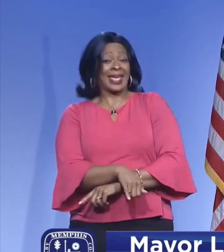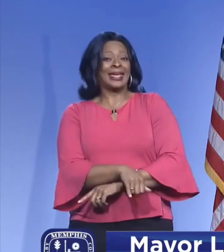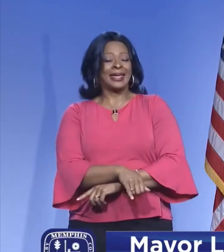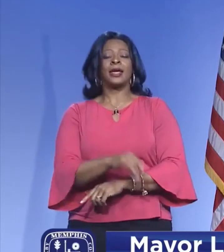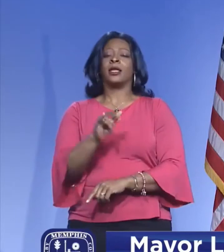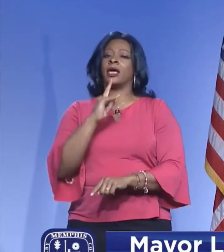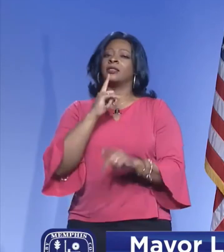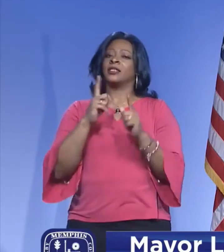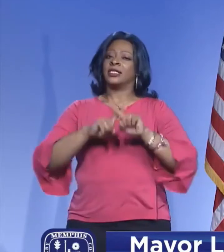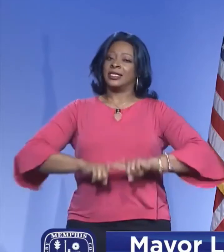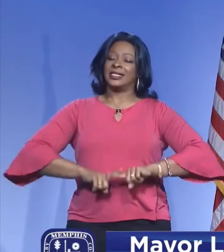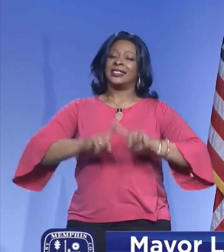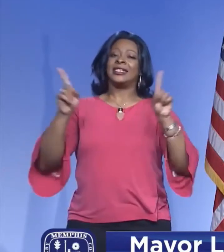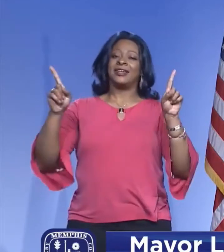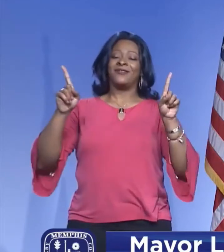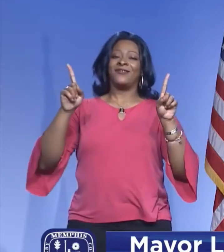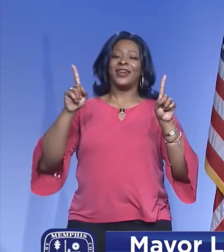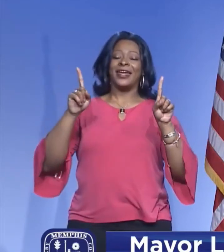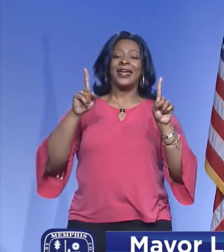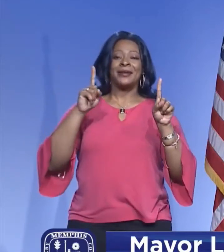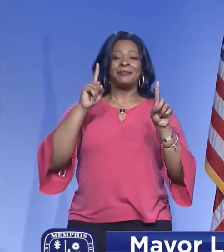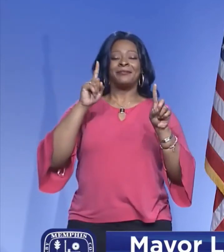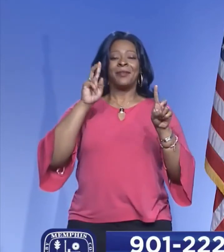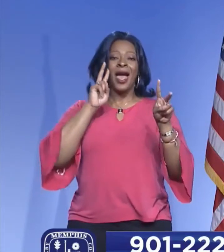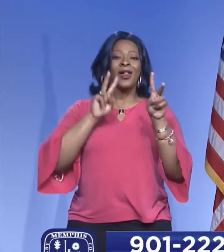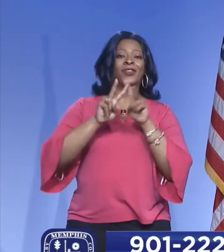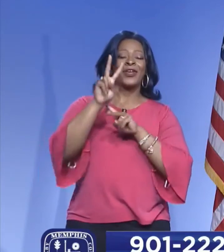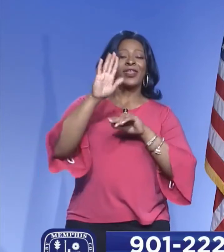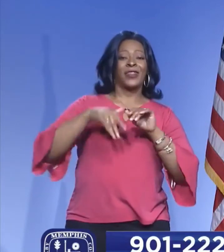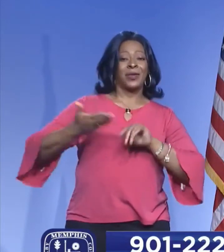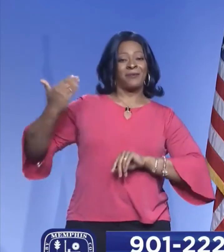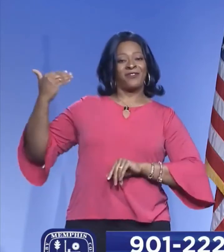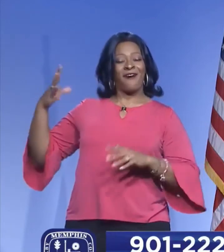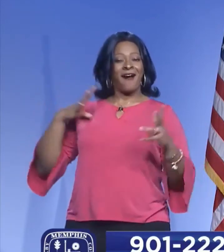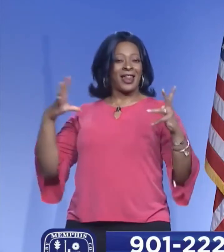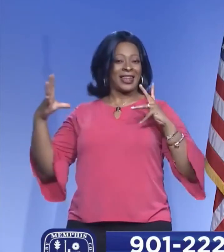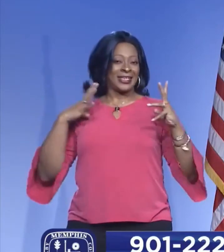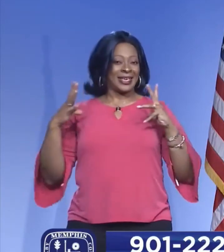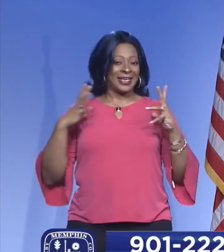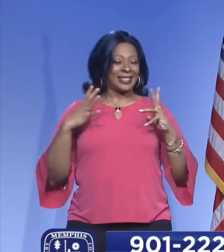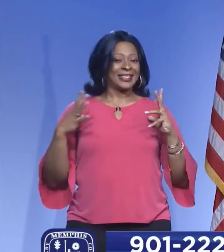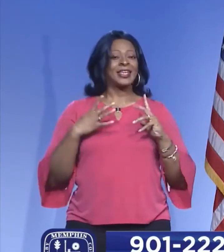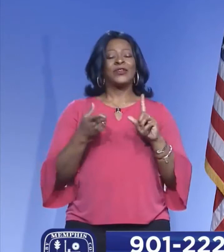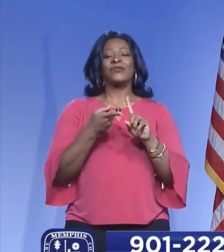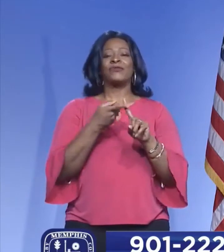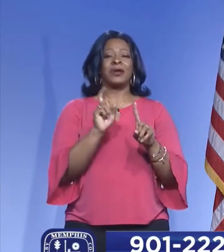very different outlook from previous holidays and from